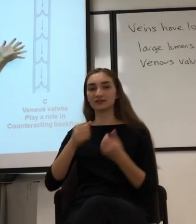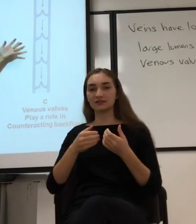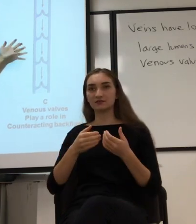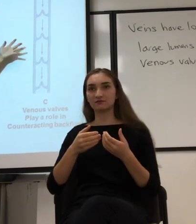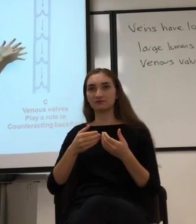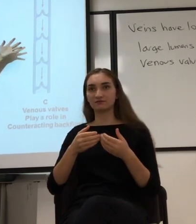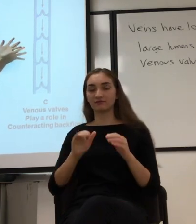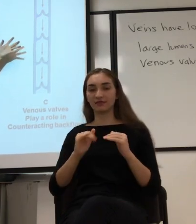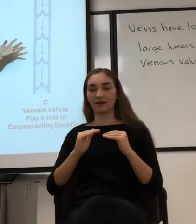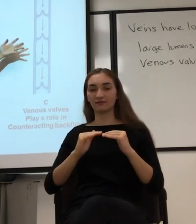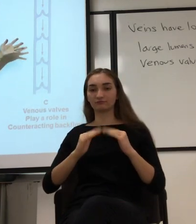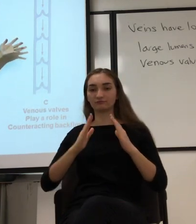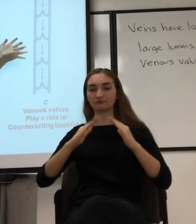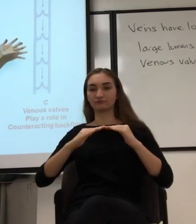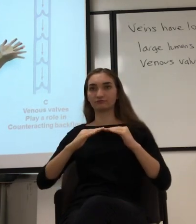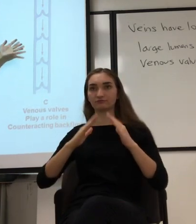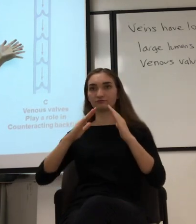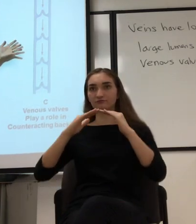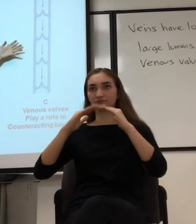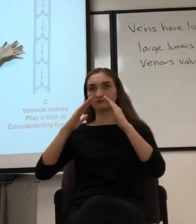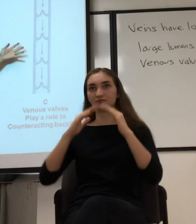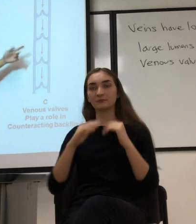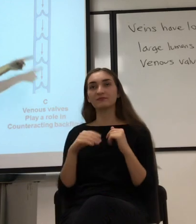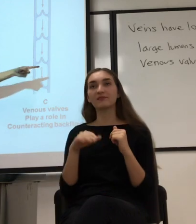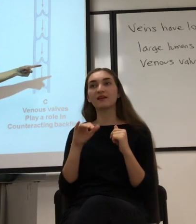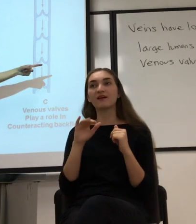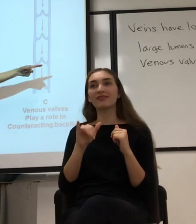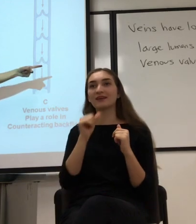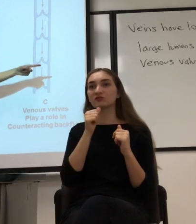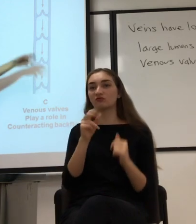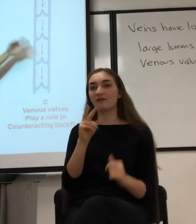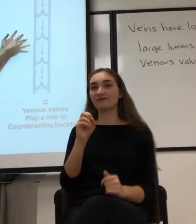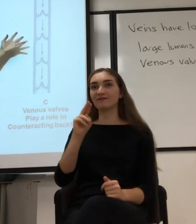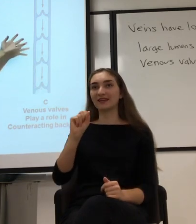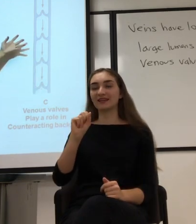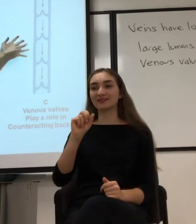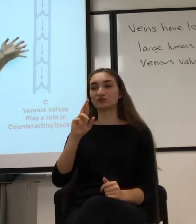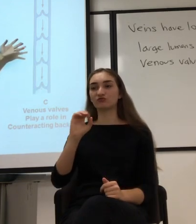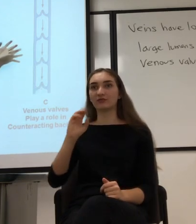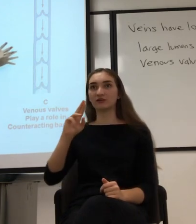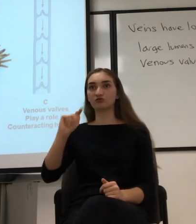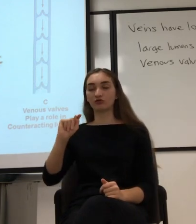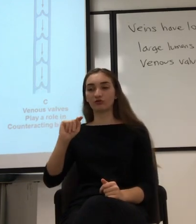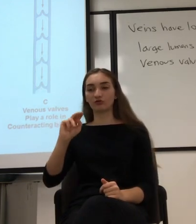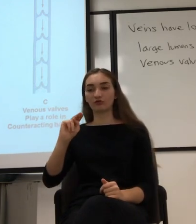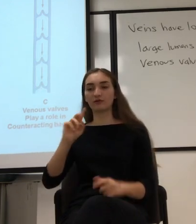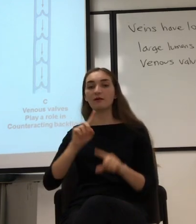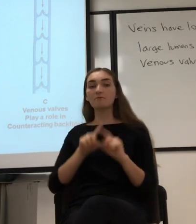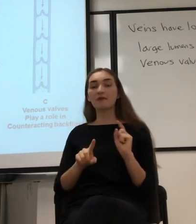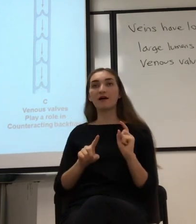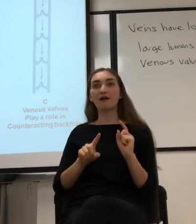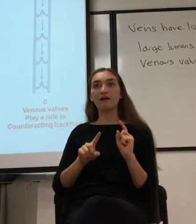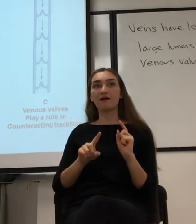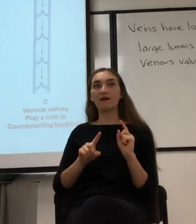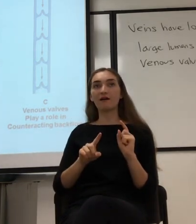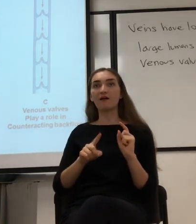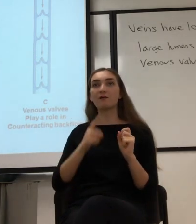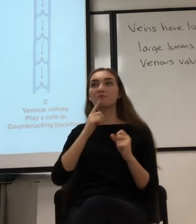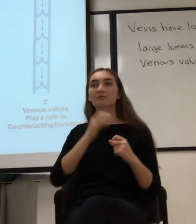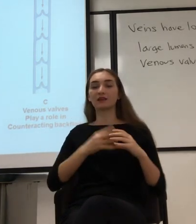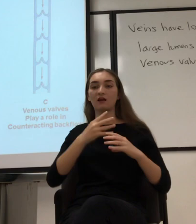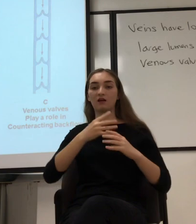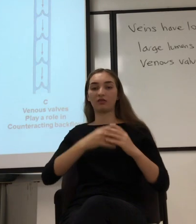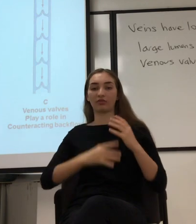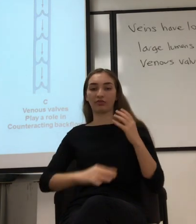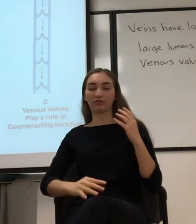the job, is it? This is not venous return, but at least you've prevented backwards flow of blood. So look what you gotta do. If